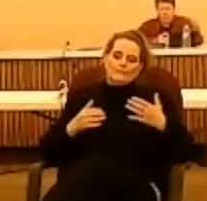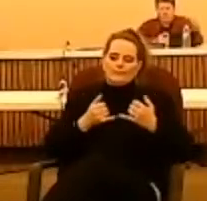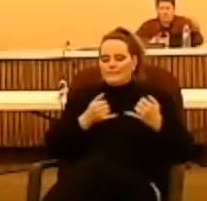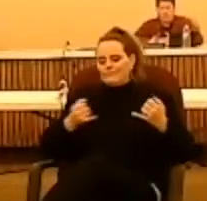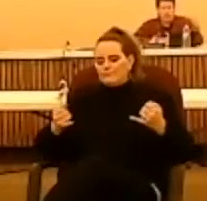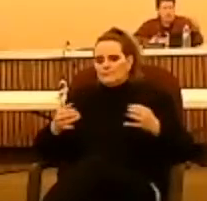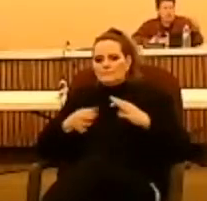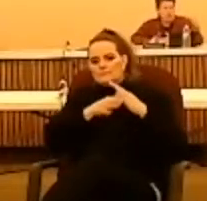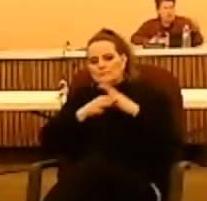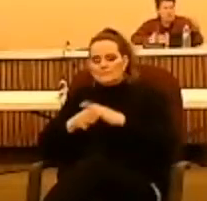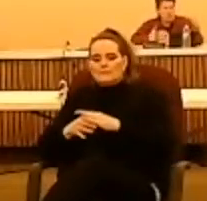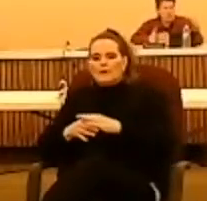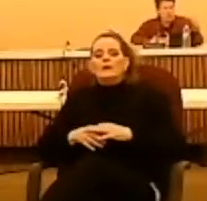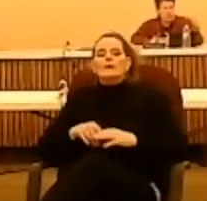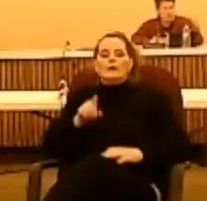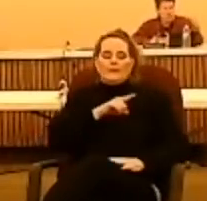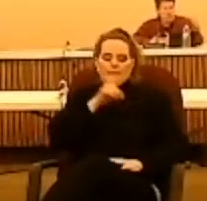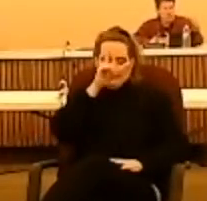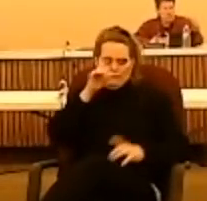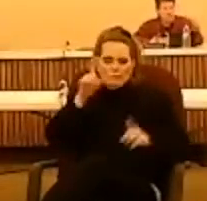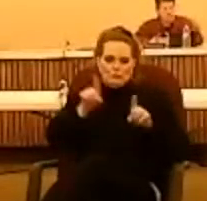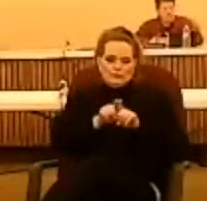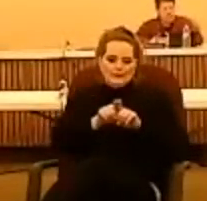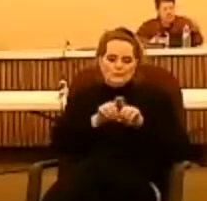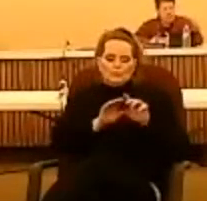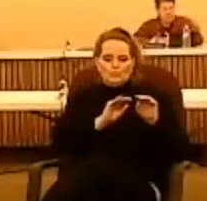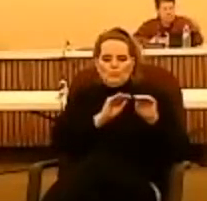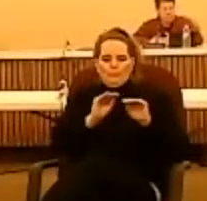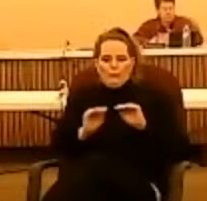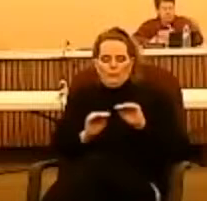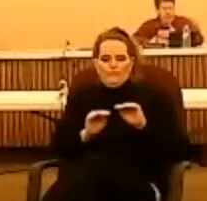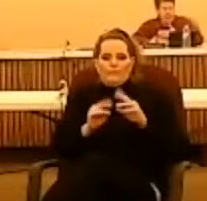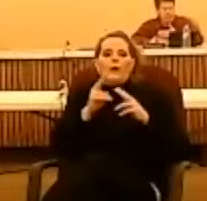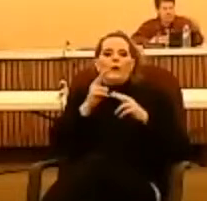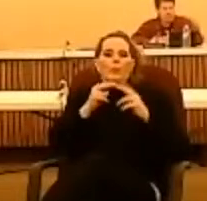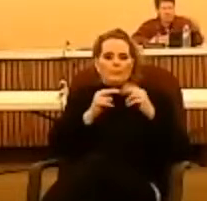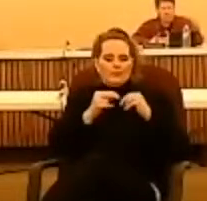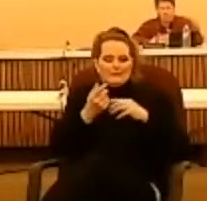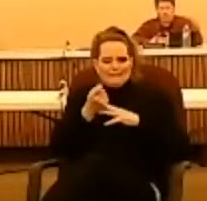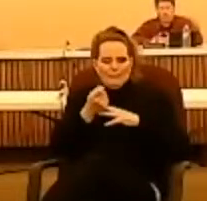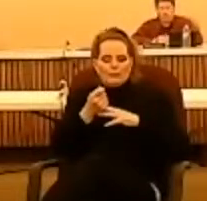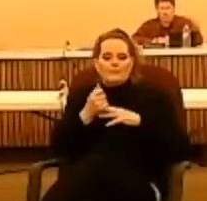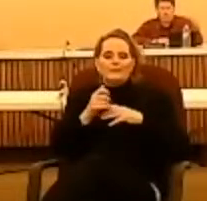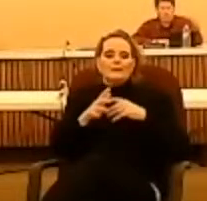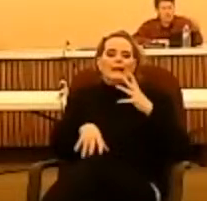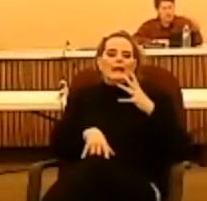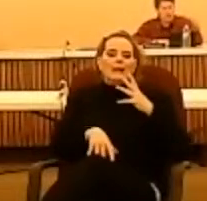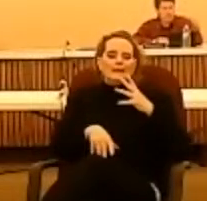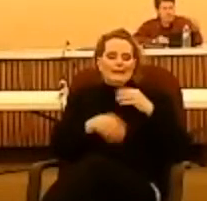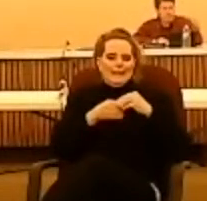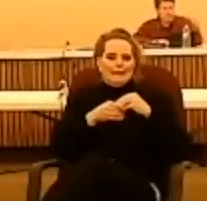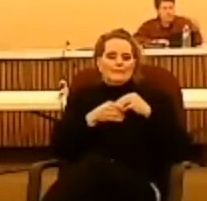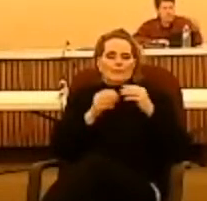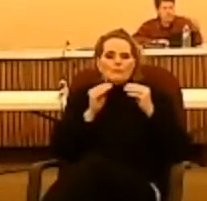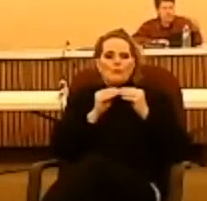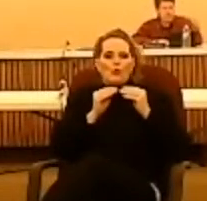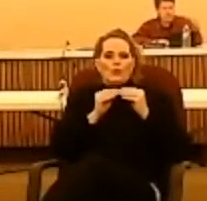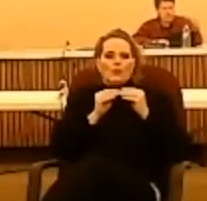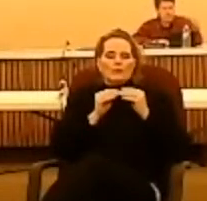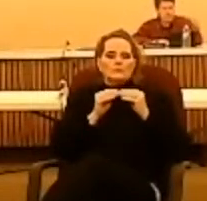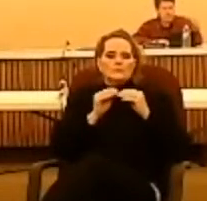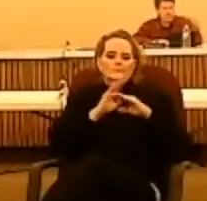to shift the buildings some and add additional screening, so